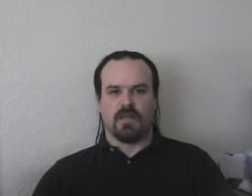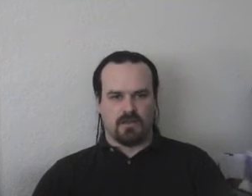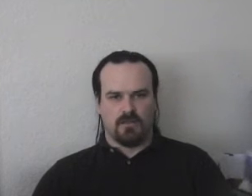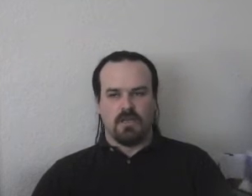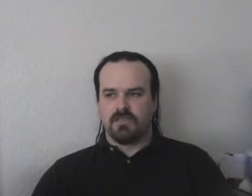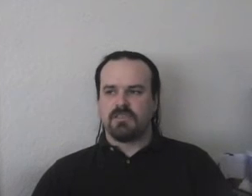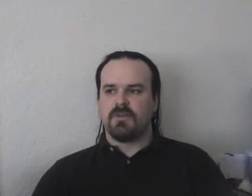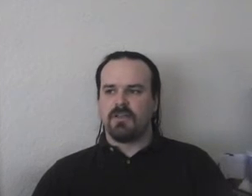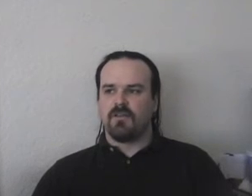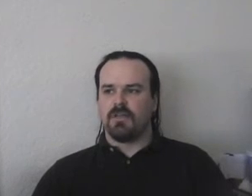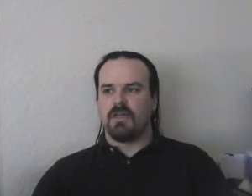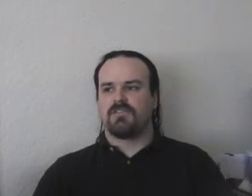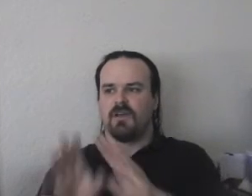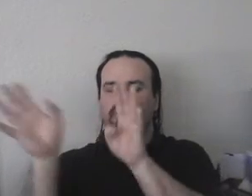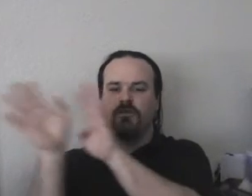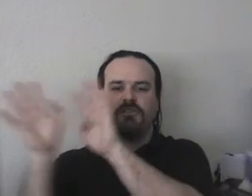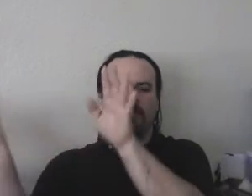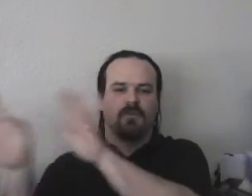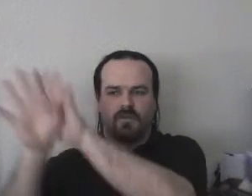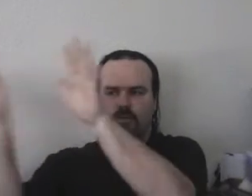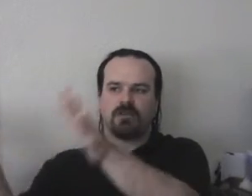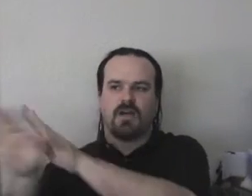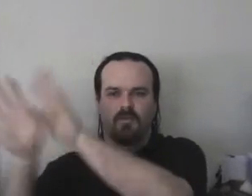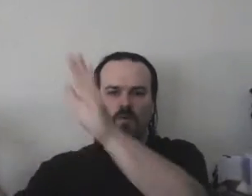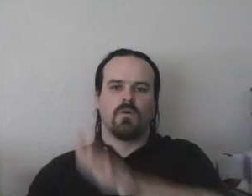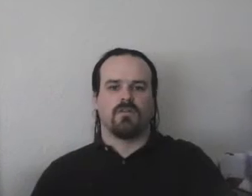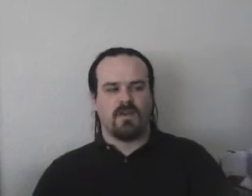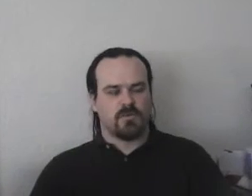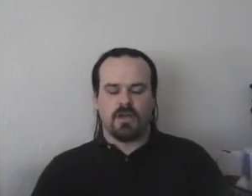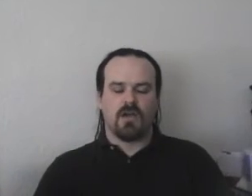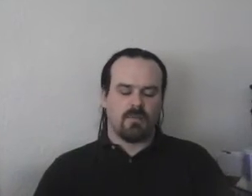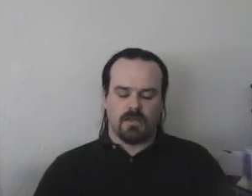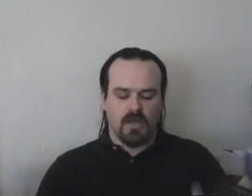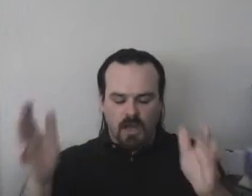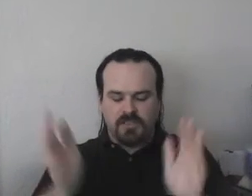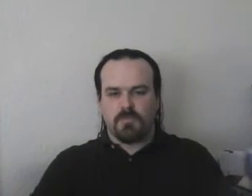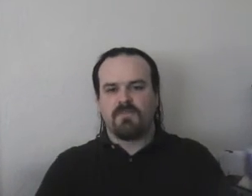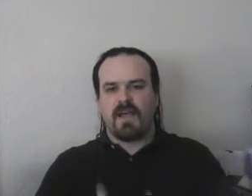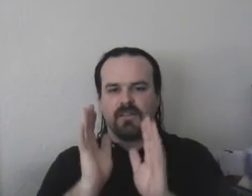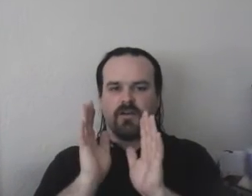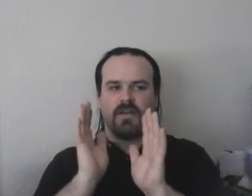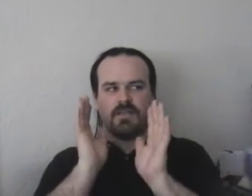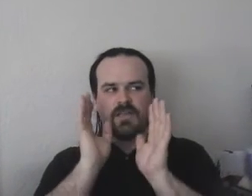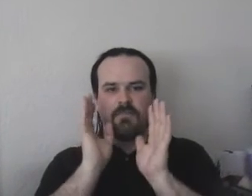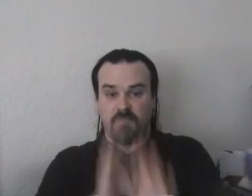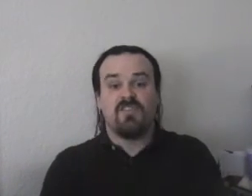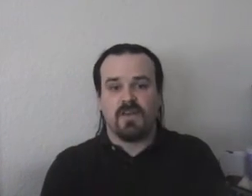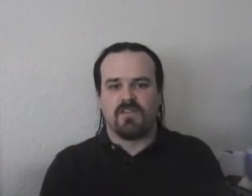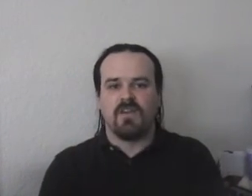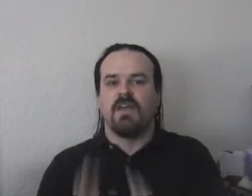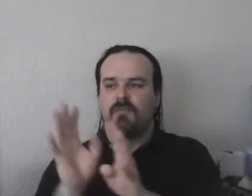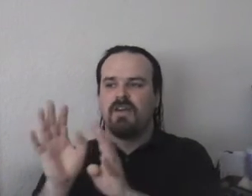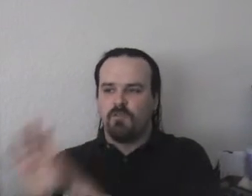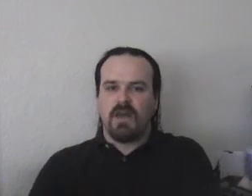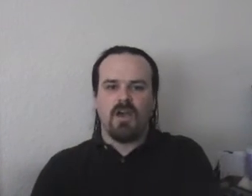political. This is something a little bit less geopolitical. We're not talking about world events. We're talking about a simple fact that there is a business that makes money